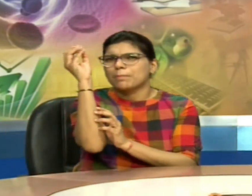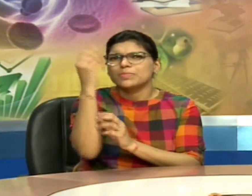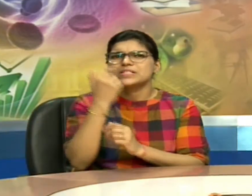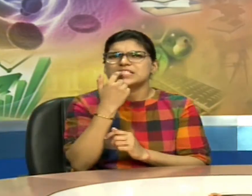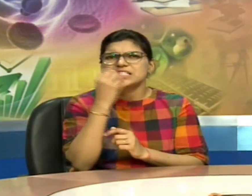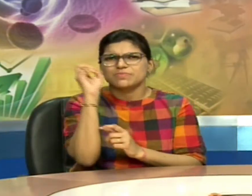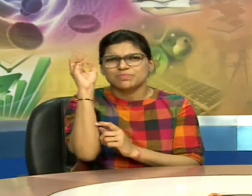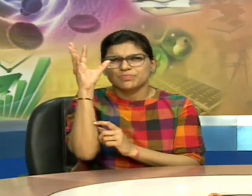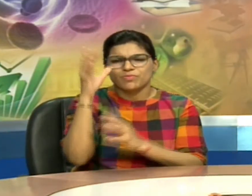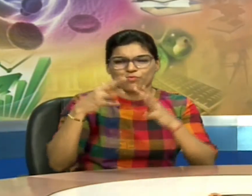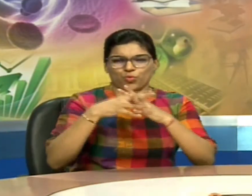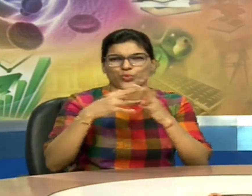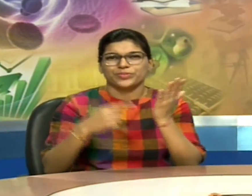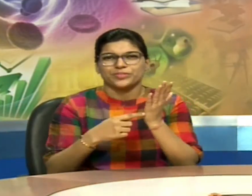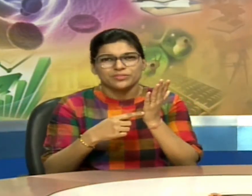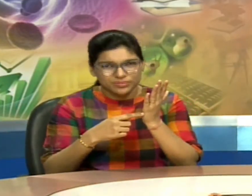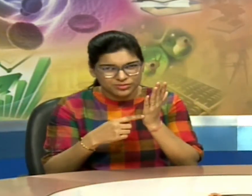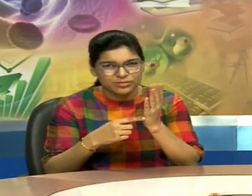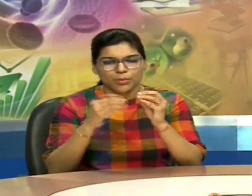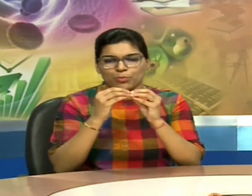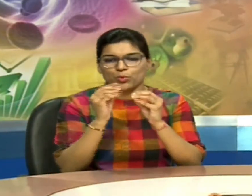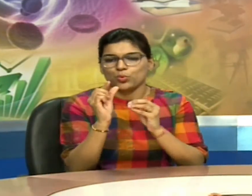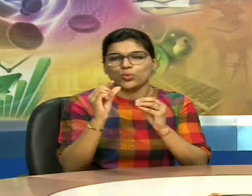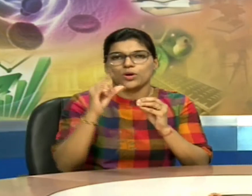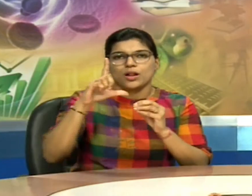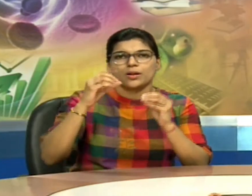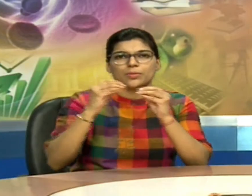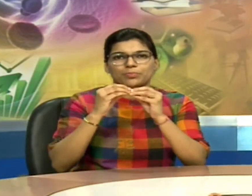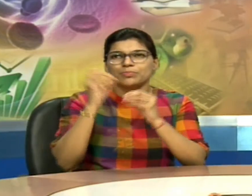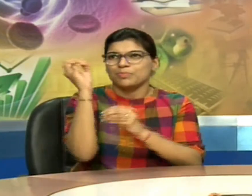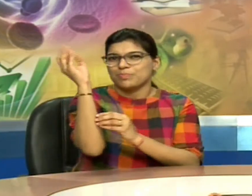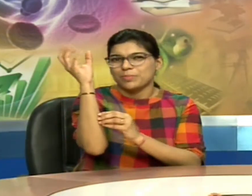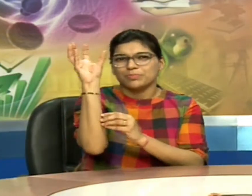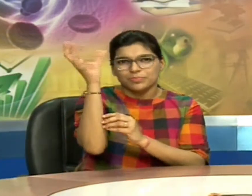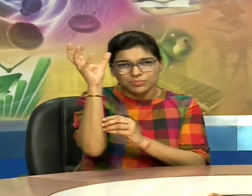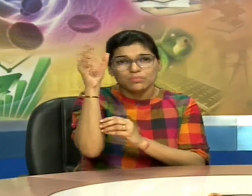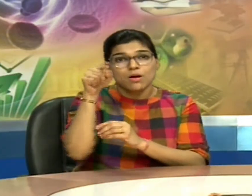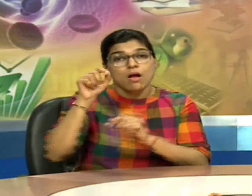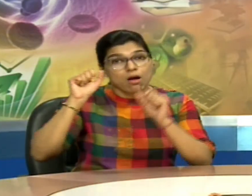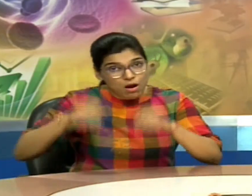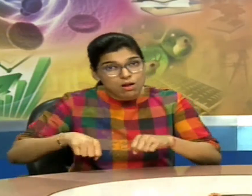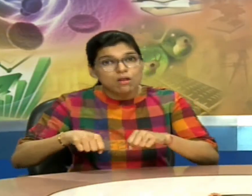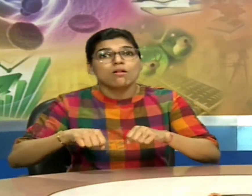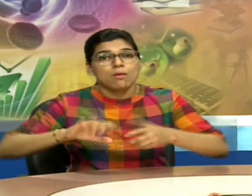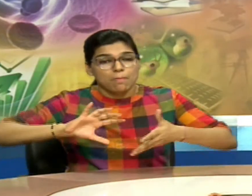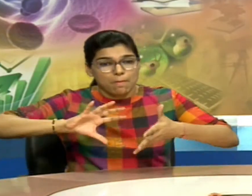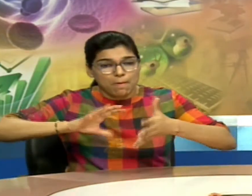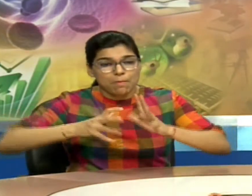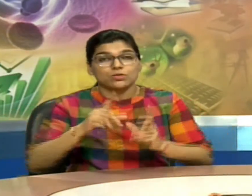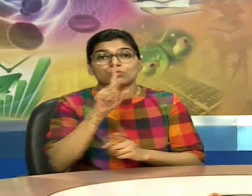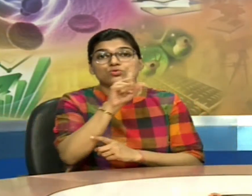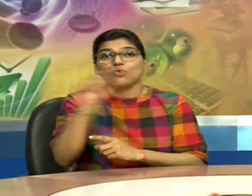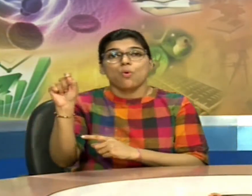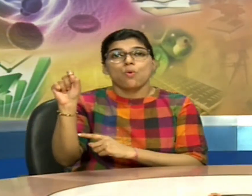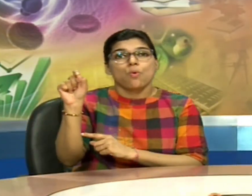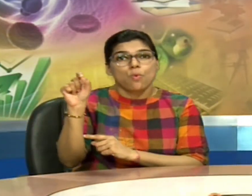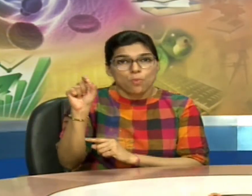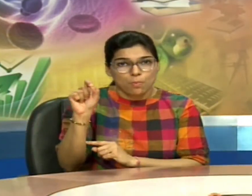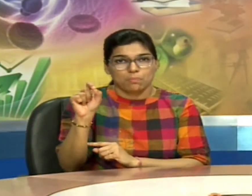can. We throw that can. So, if we recycle 1 aluminum can, it